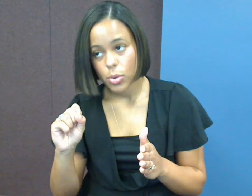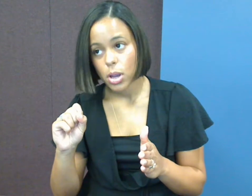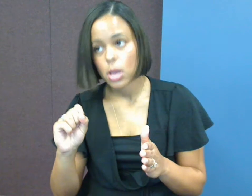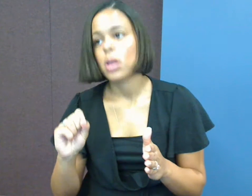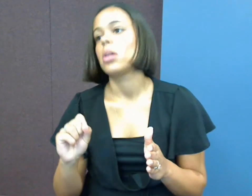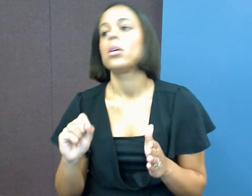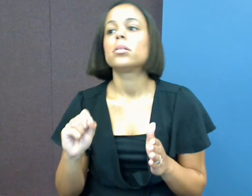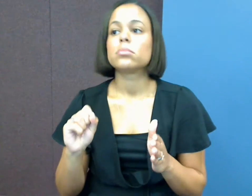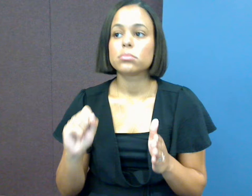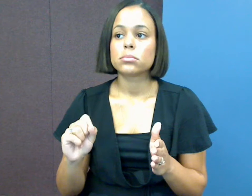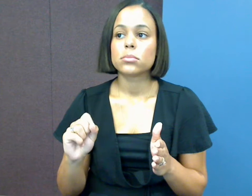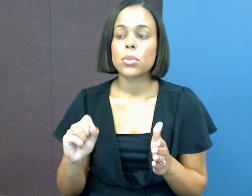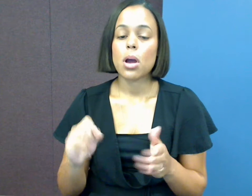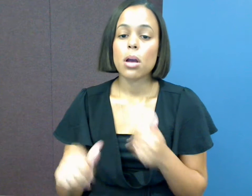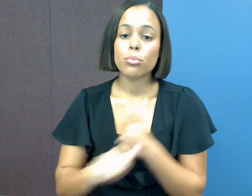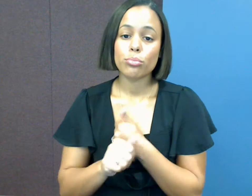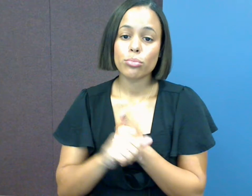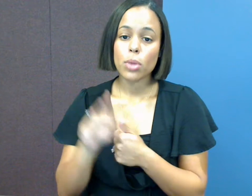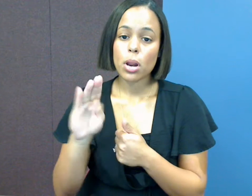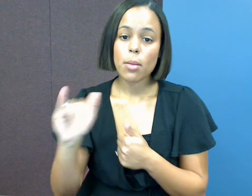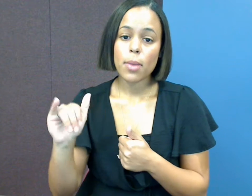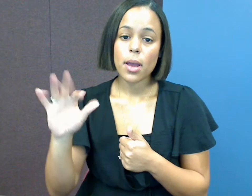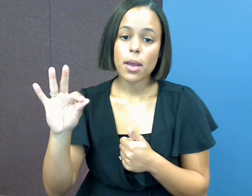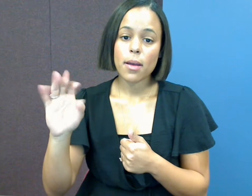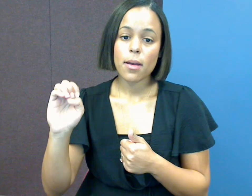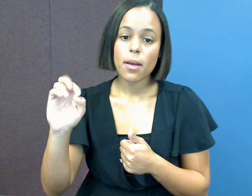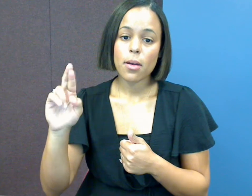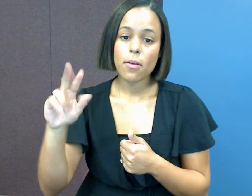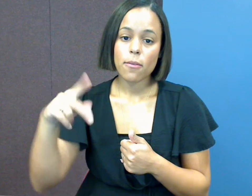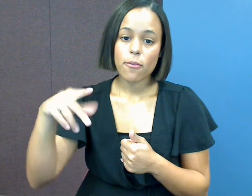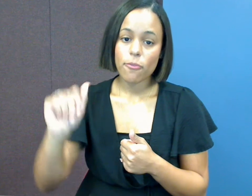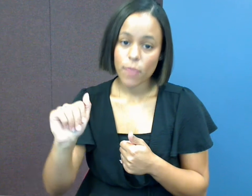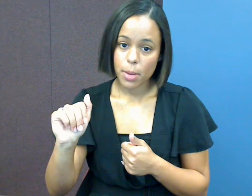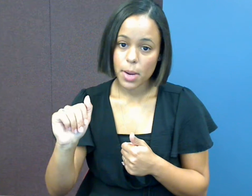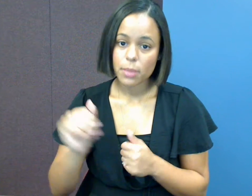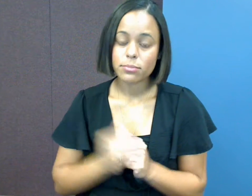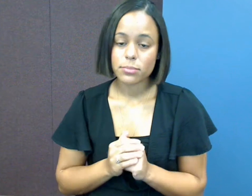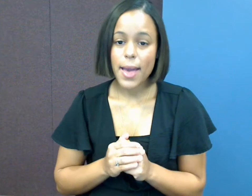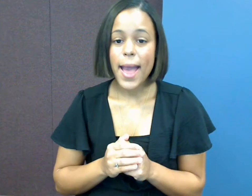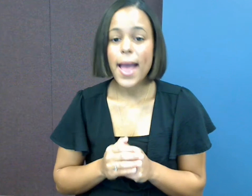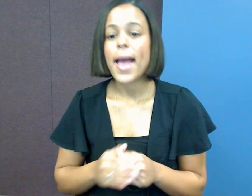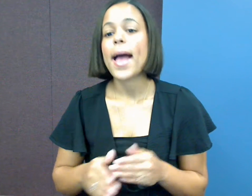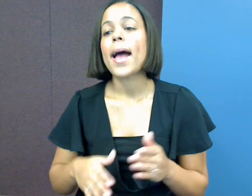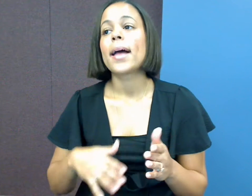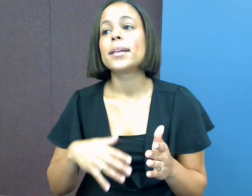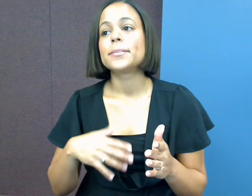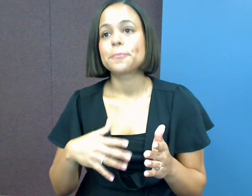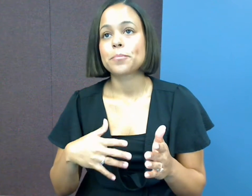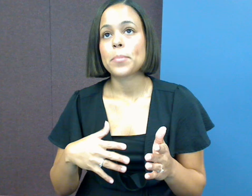It's any record maintained by the institution, the college, is